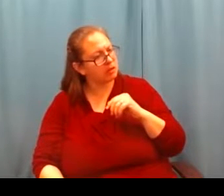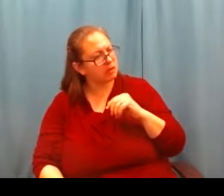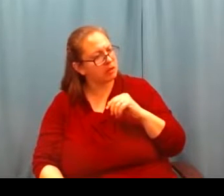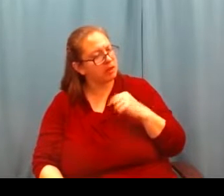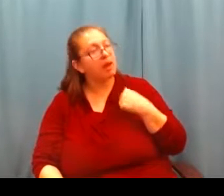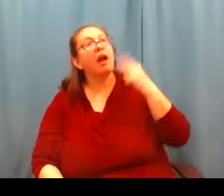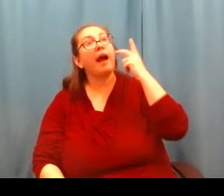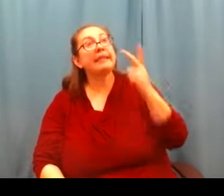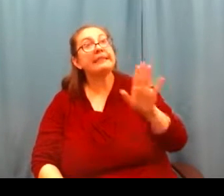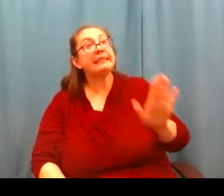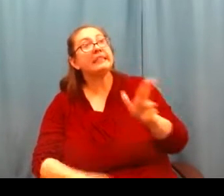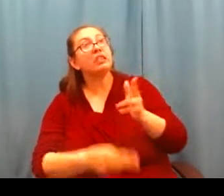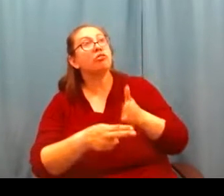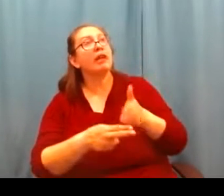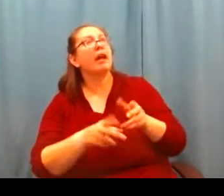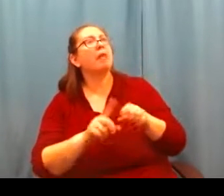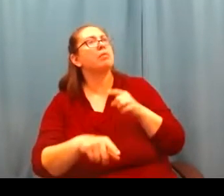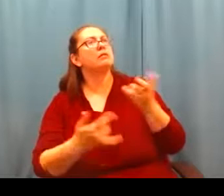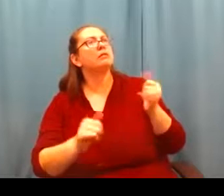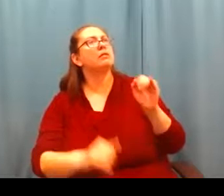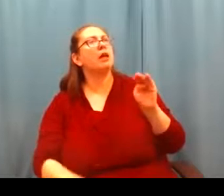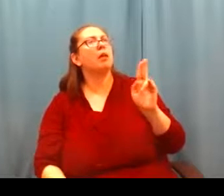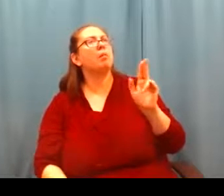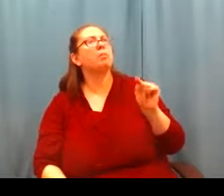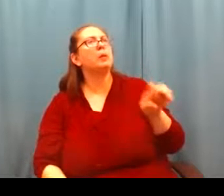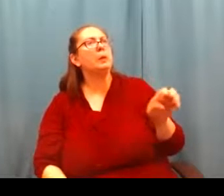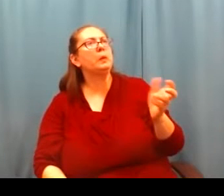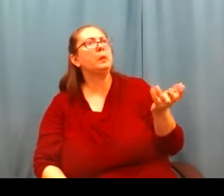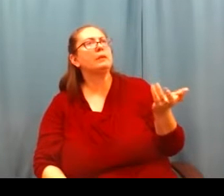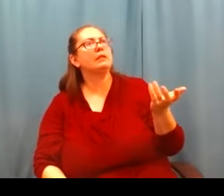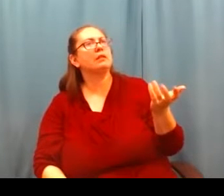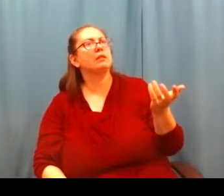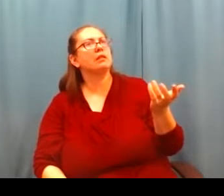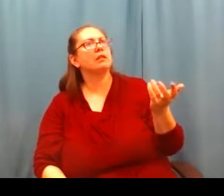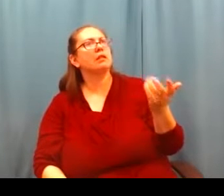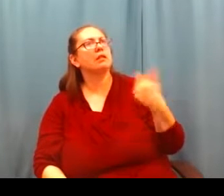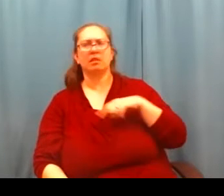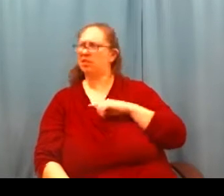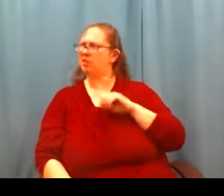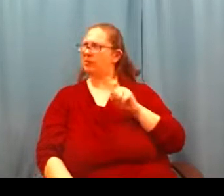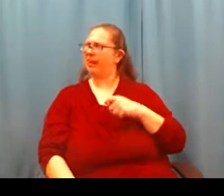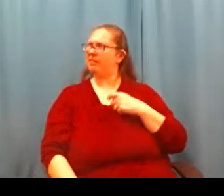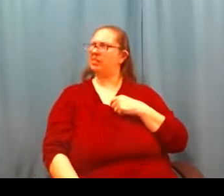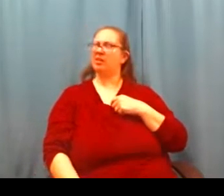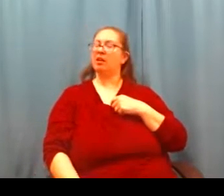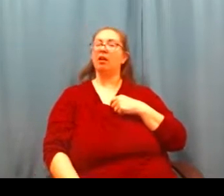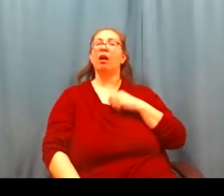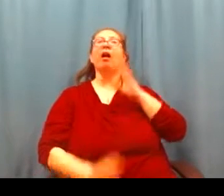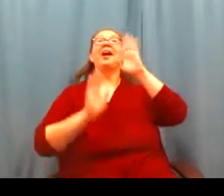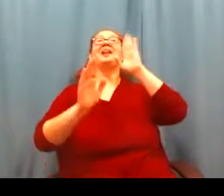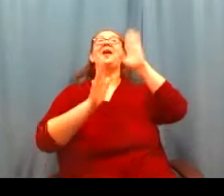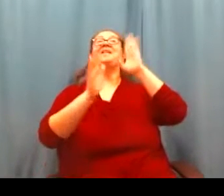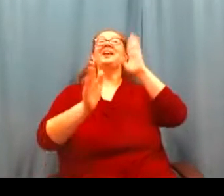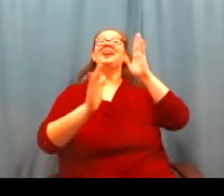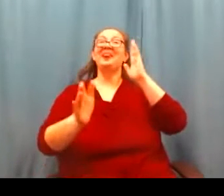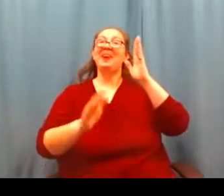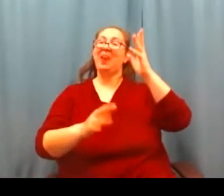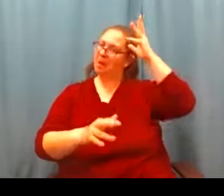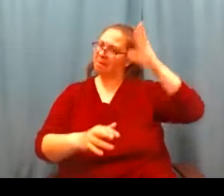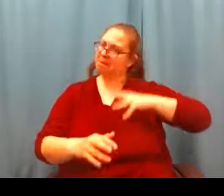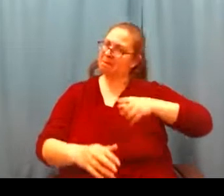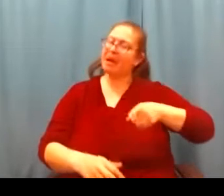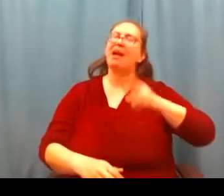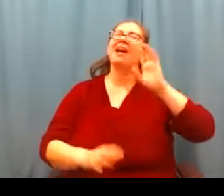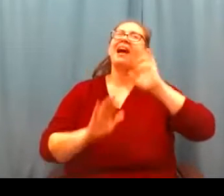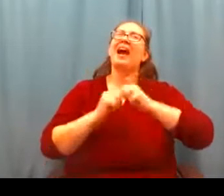your name up here, but I don't see you unmuted. Do we have to unmute him? Hello. Oh, there he is. How are you,